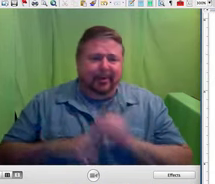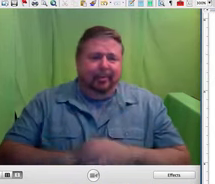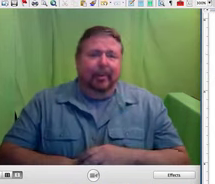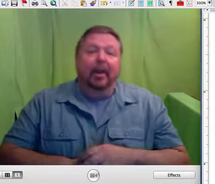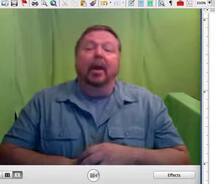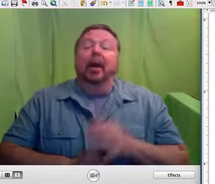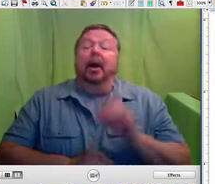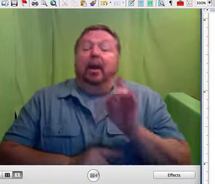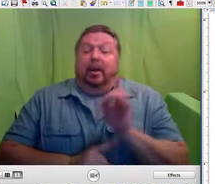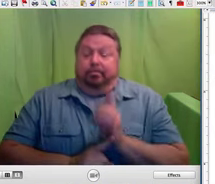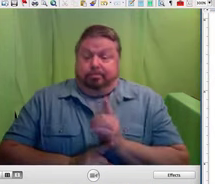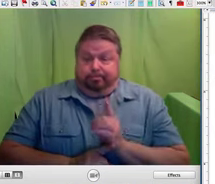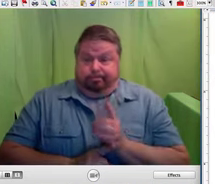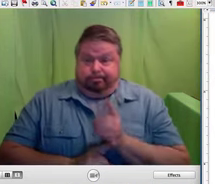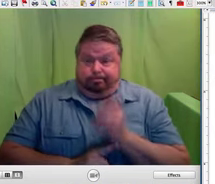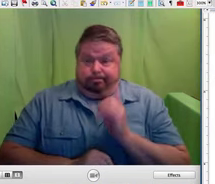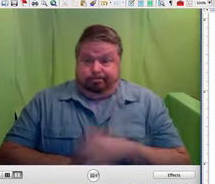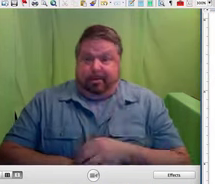me too.